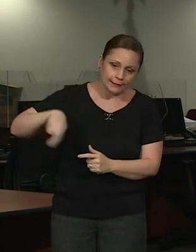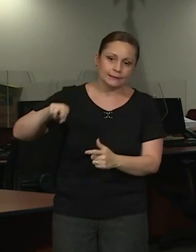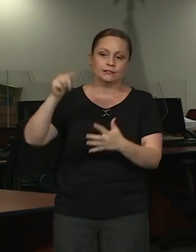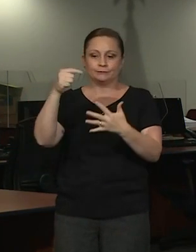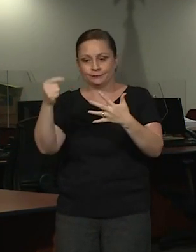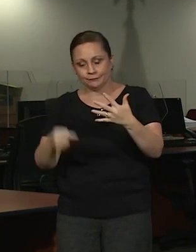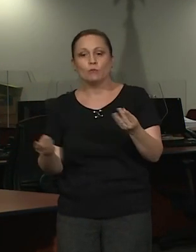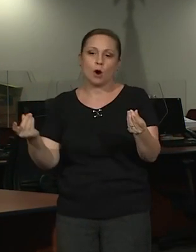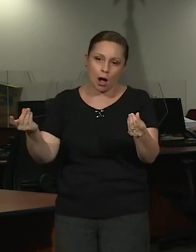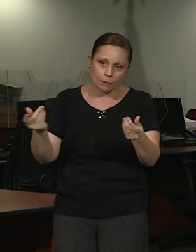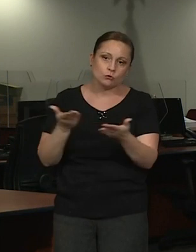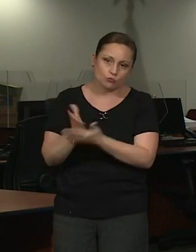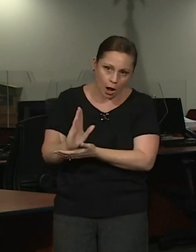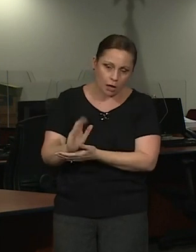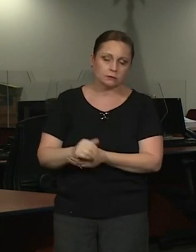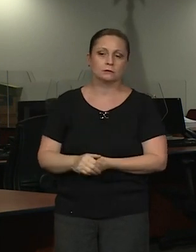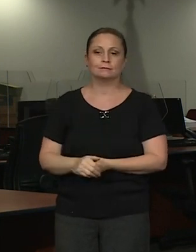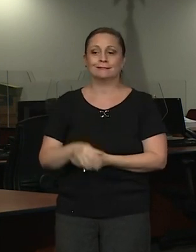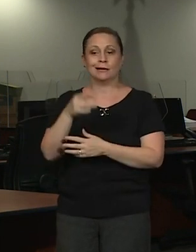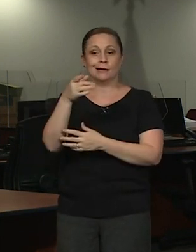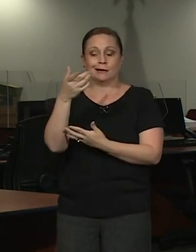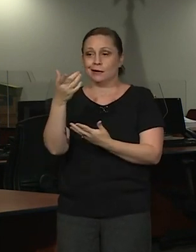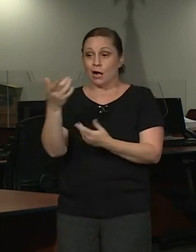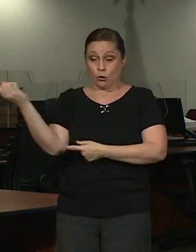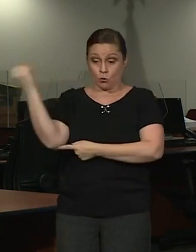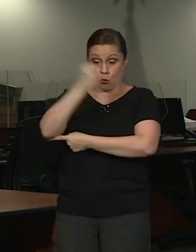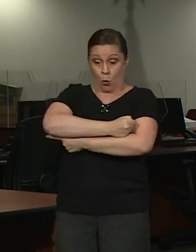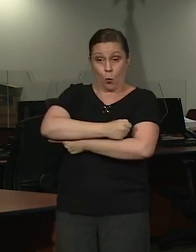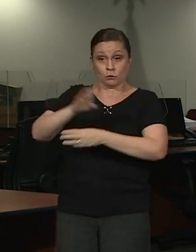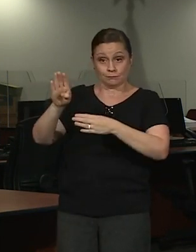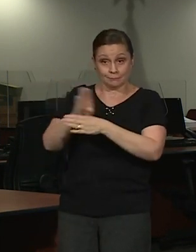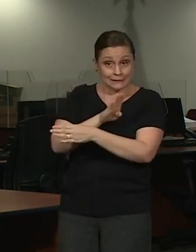property right as well. And you can't close a business